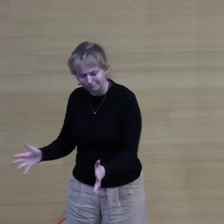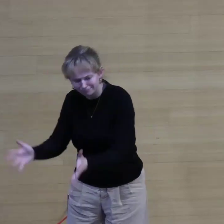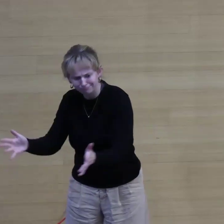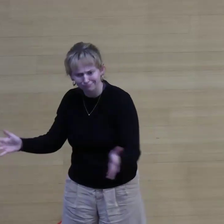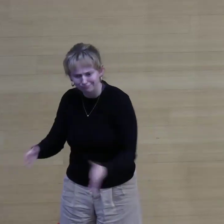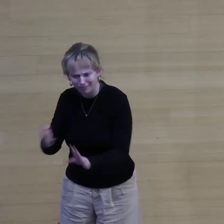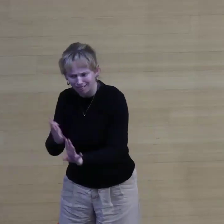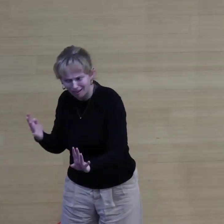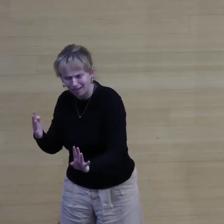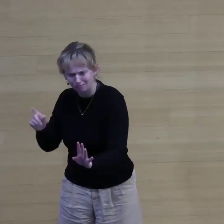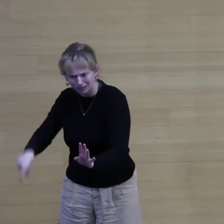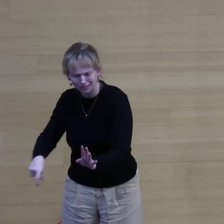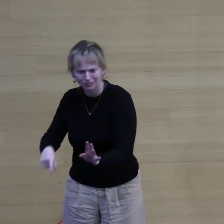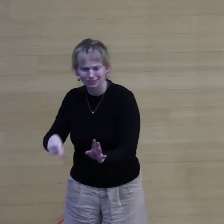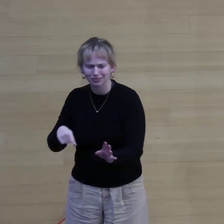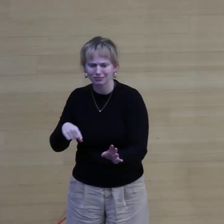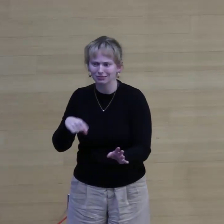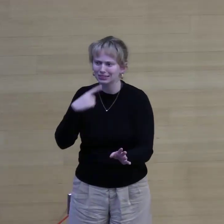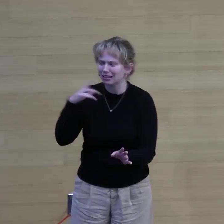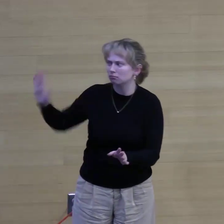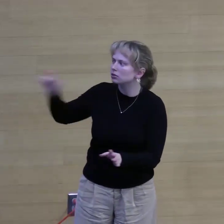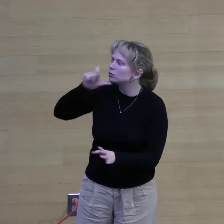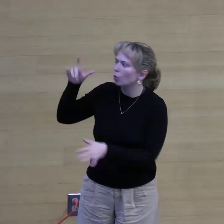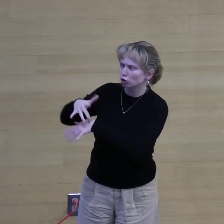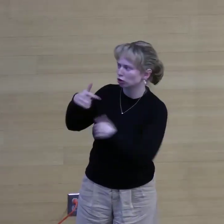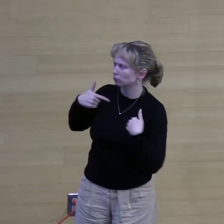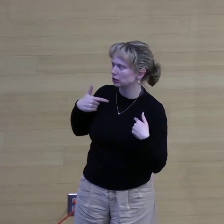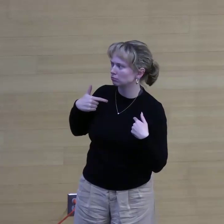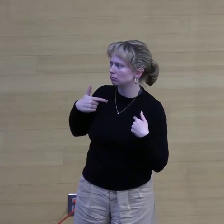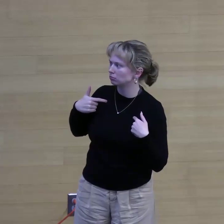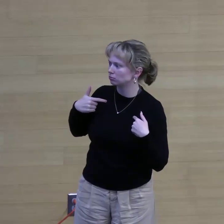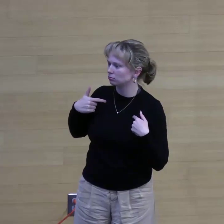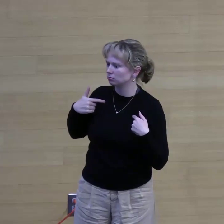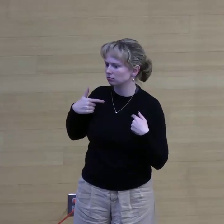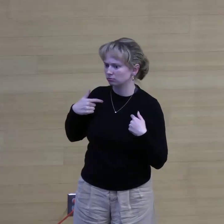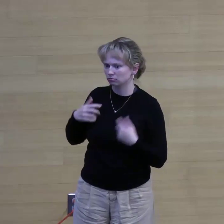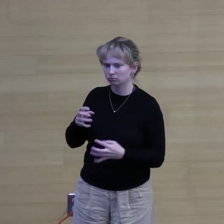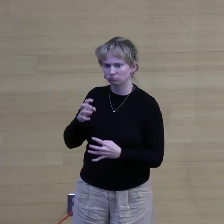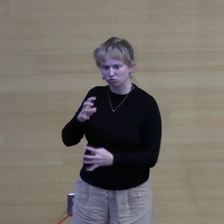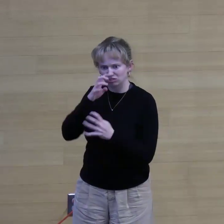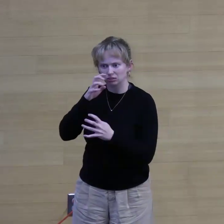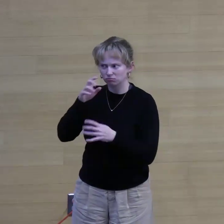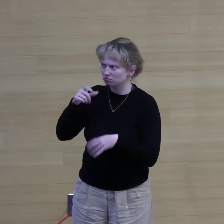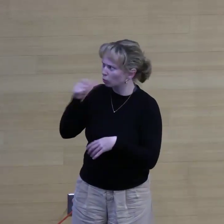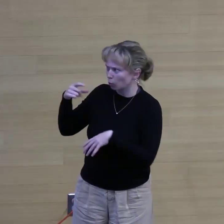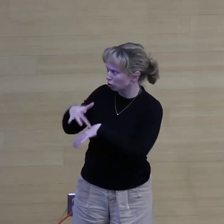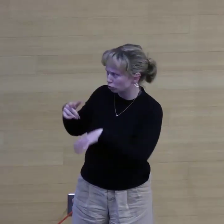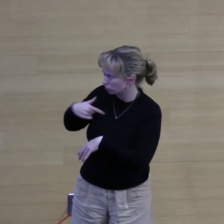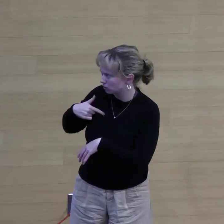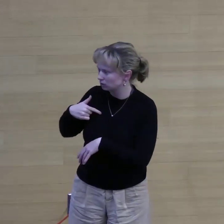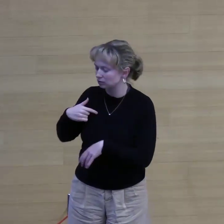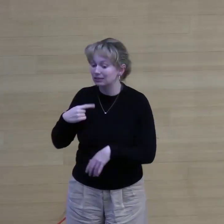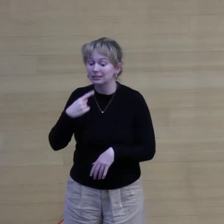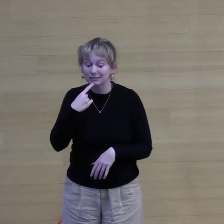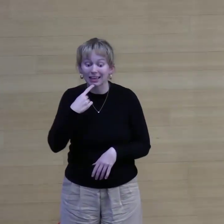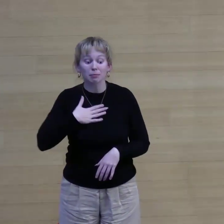line. And he kept saying, don't touch me, rather assertively. And the chaperone said to him, say,